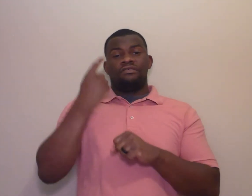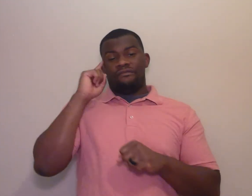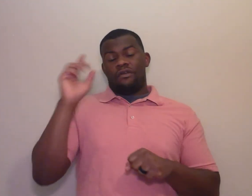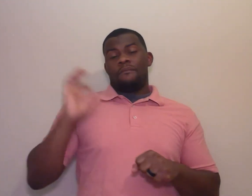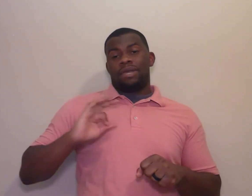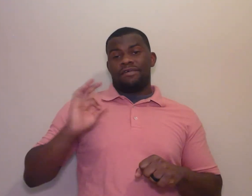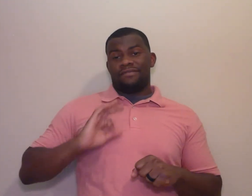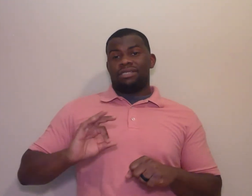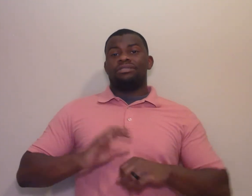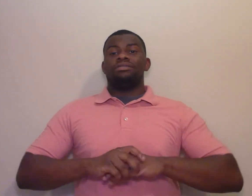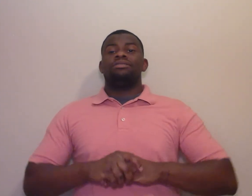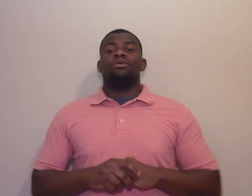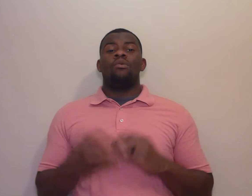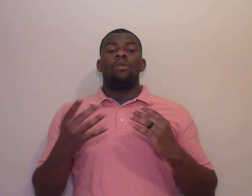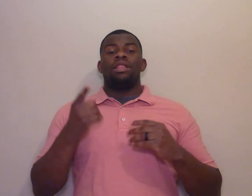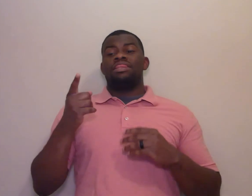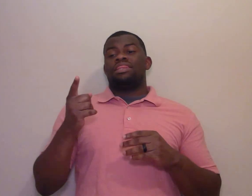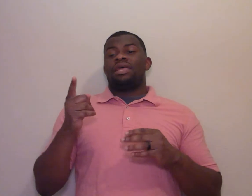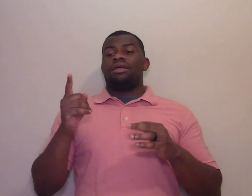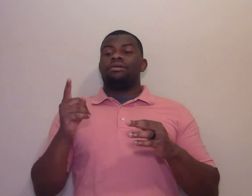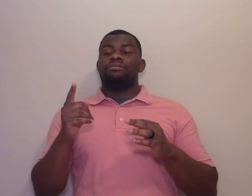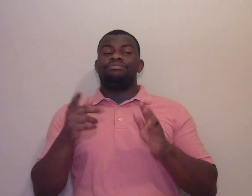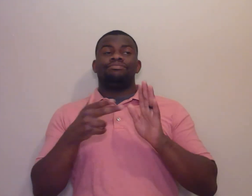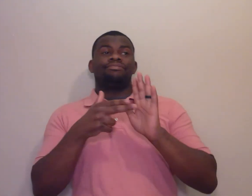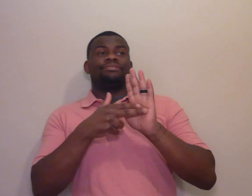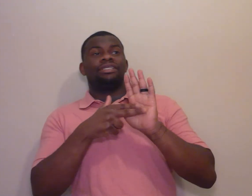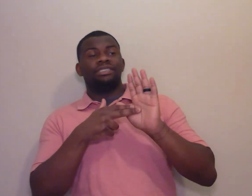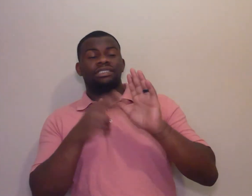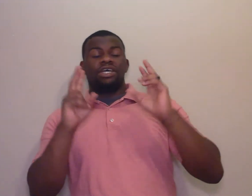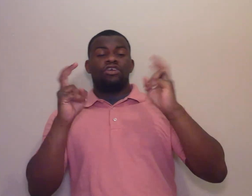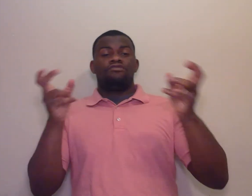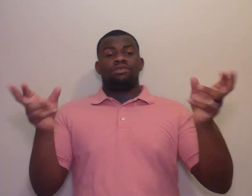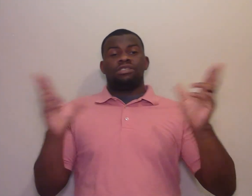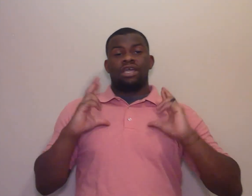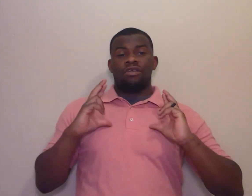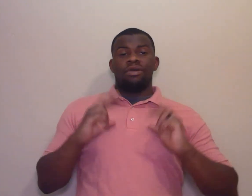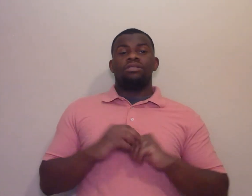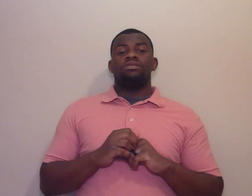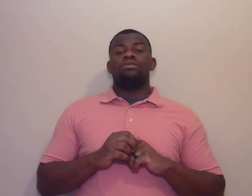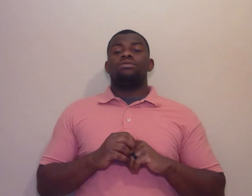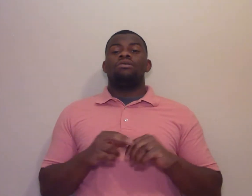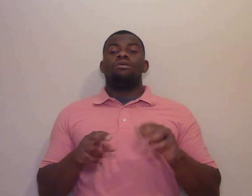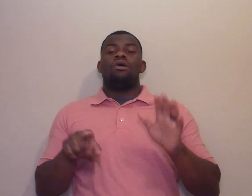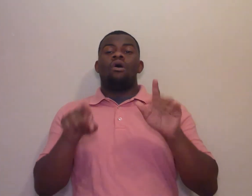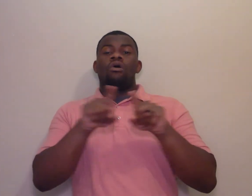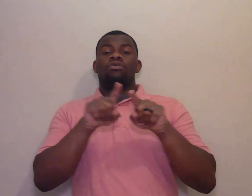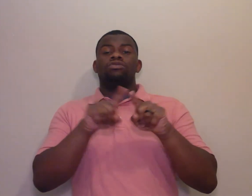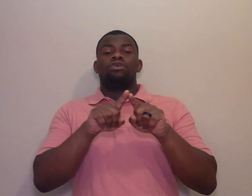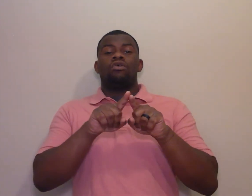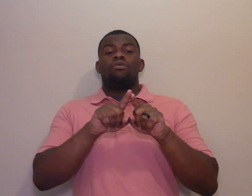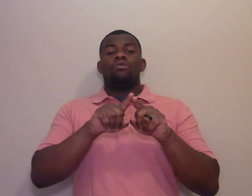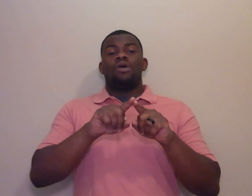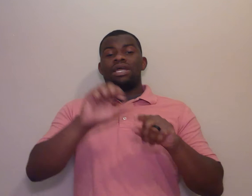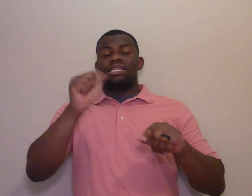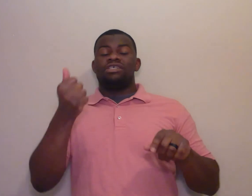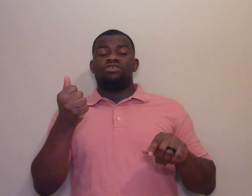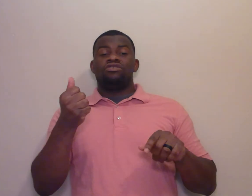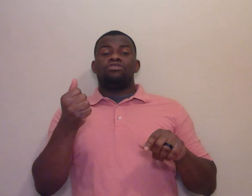to be considered retired and collect a benefit. There are also additional requirements for retiree health and life. Effective